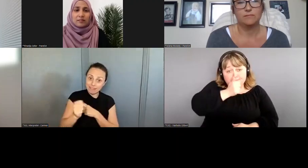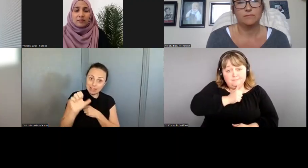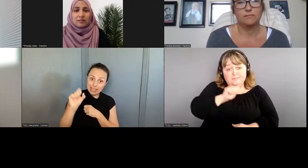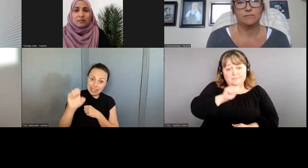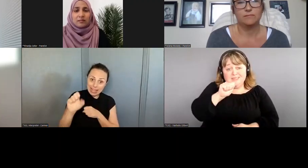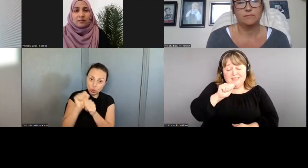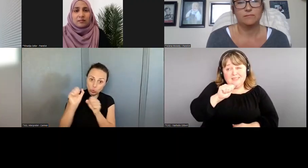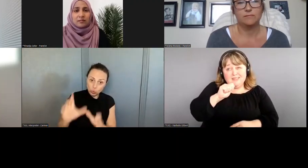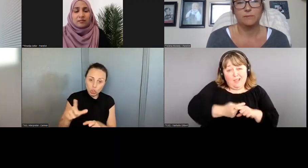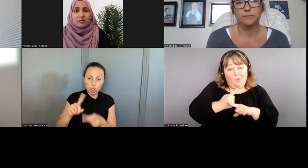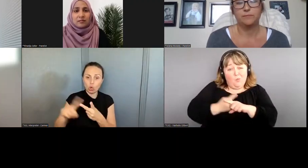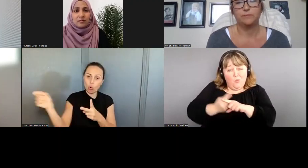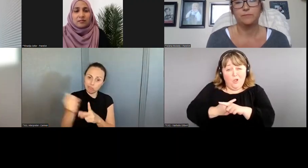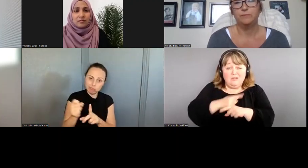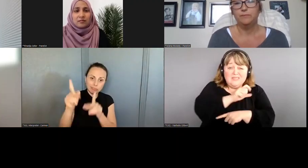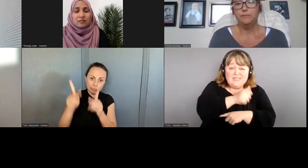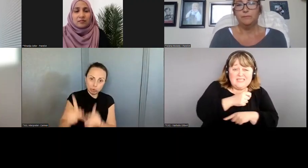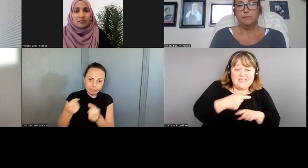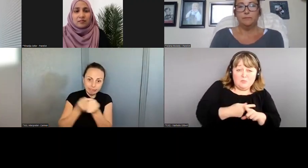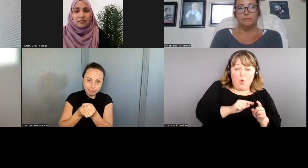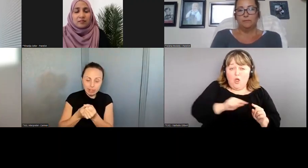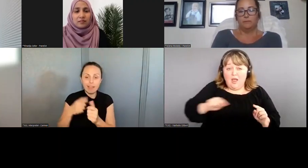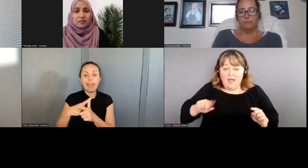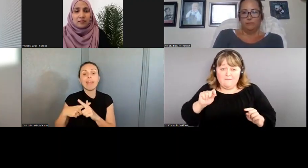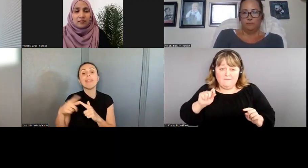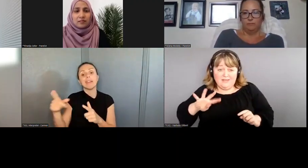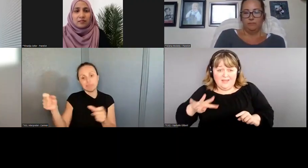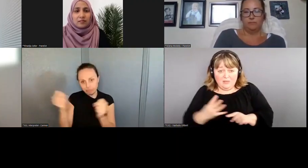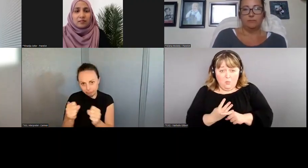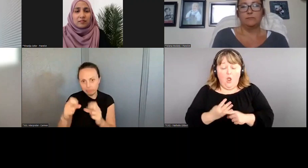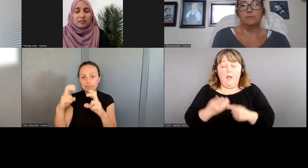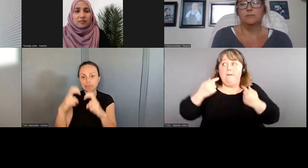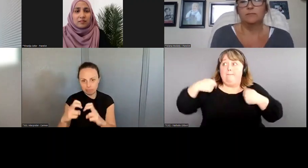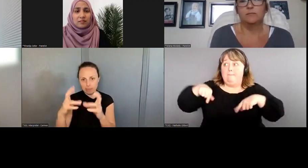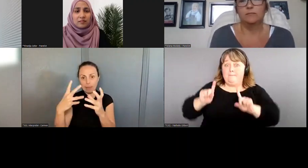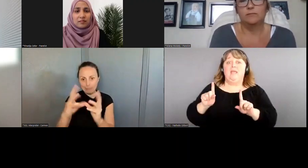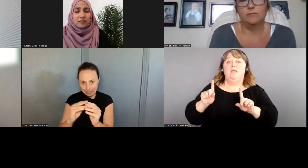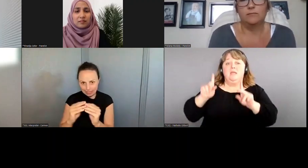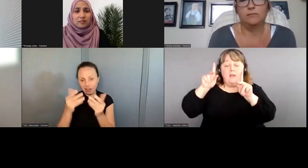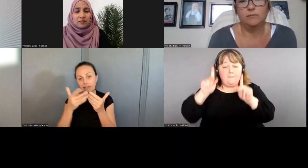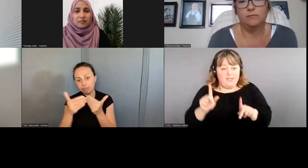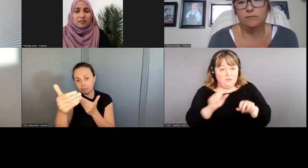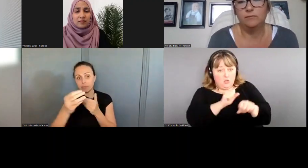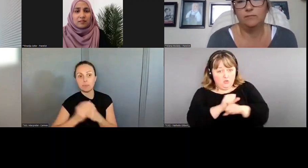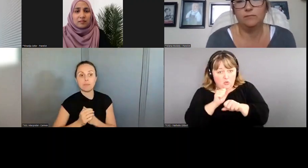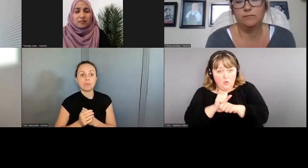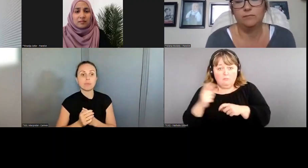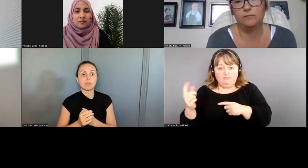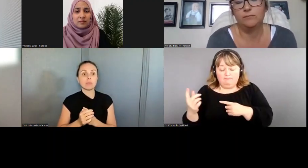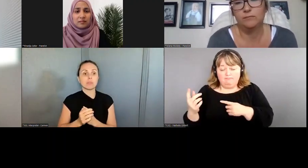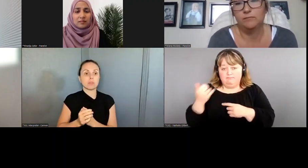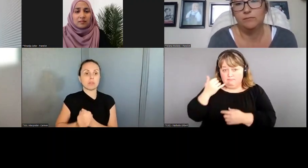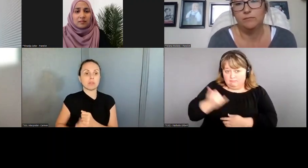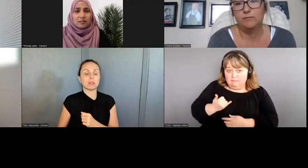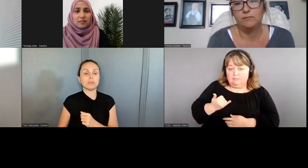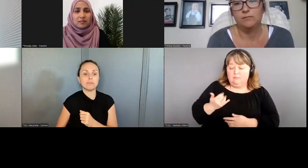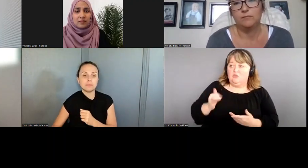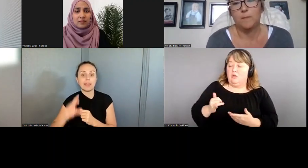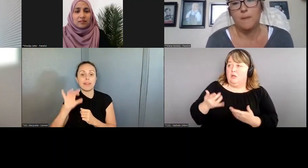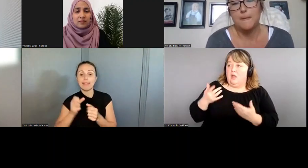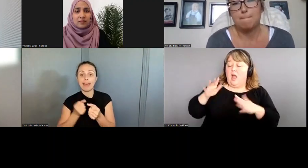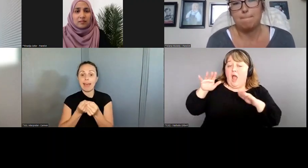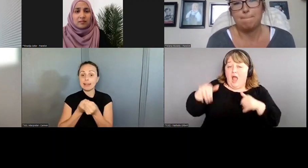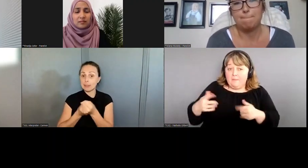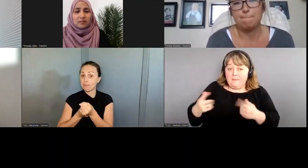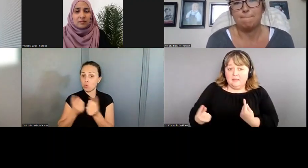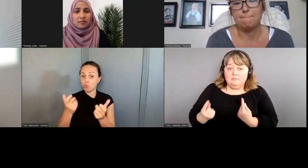assigned somebody. Afterwards, you have a meeting with your caseworker, and then from there. So what FSCD supply or support with is